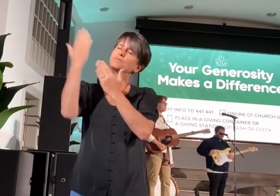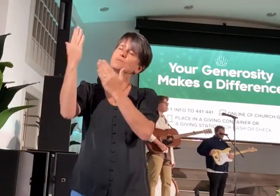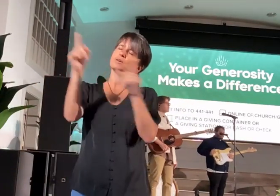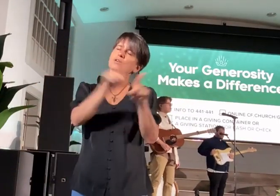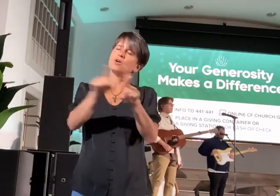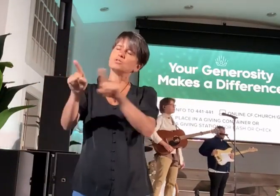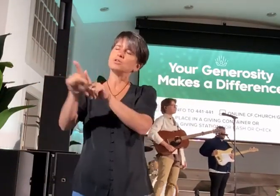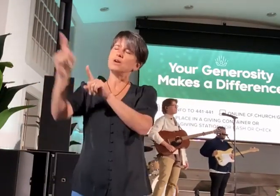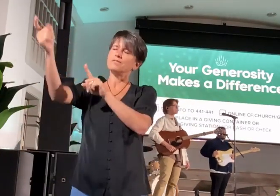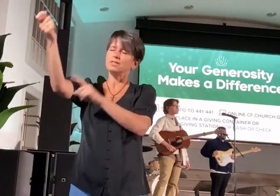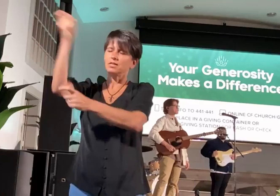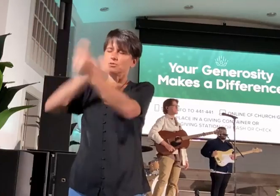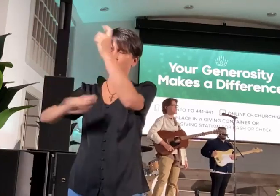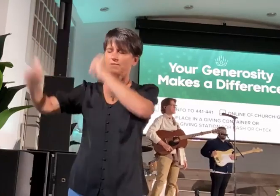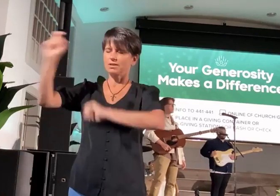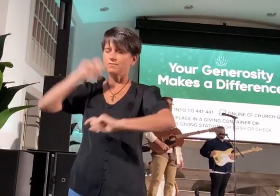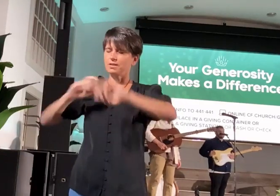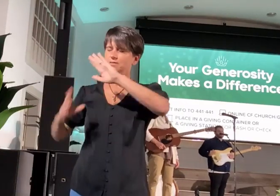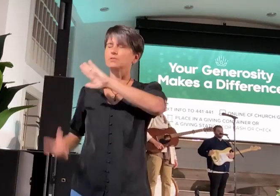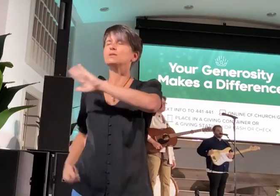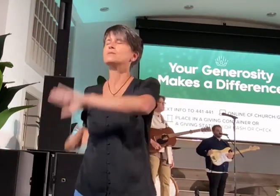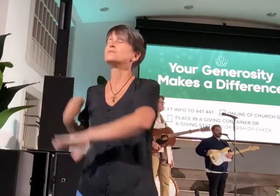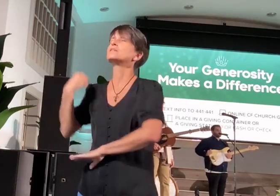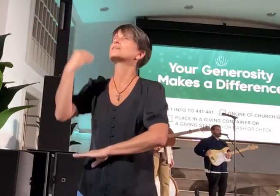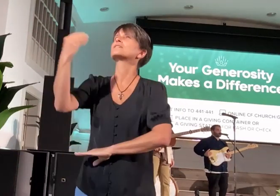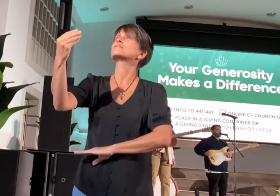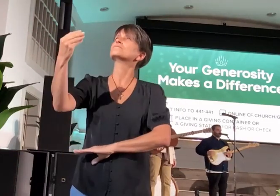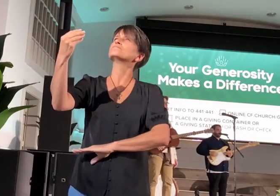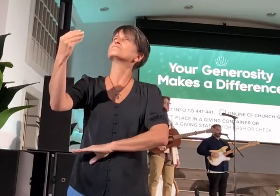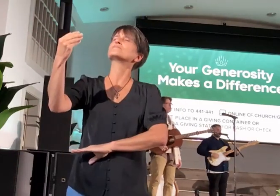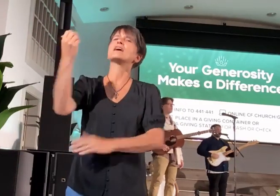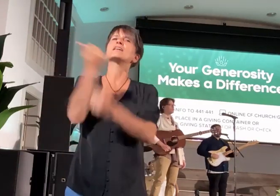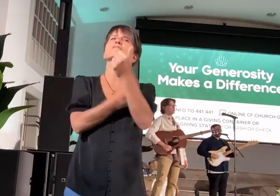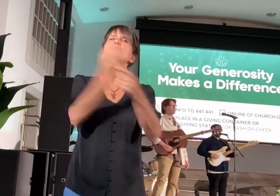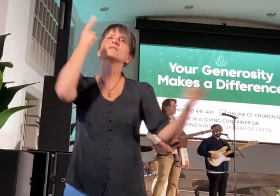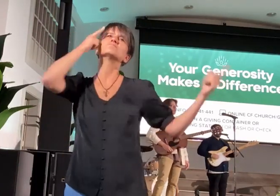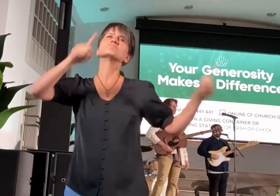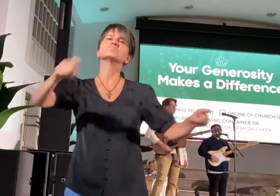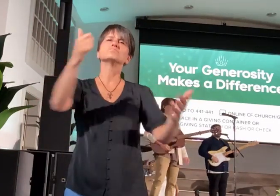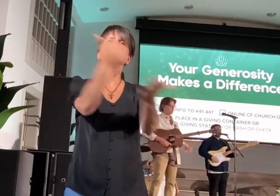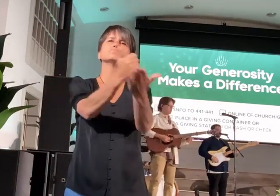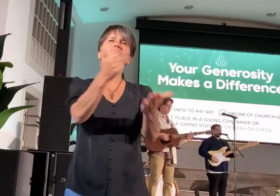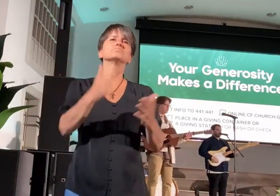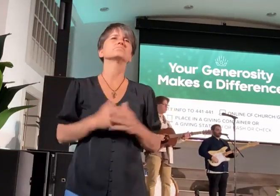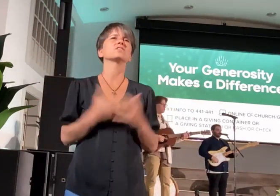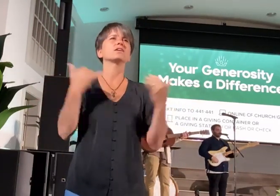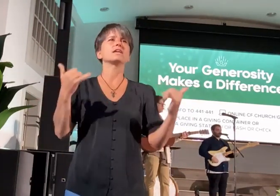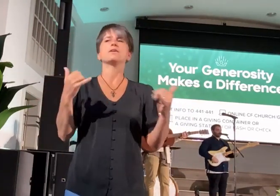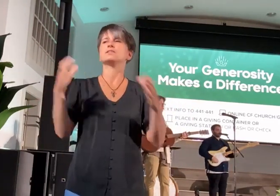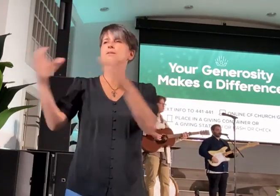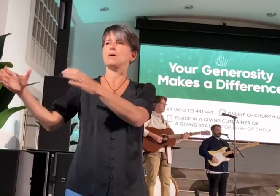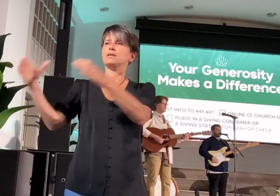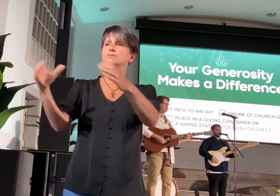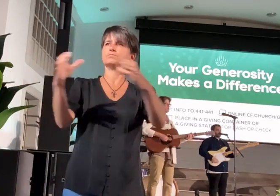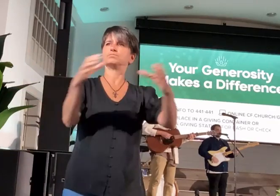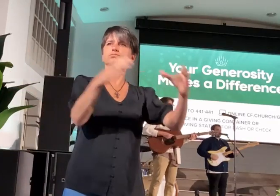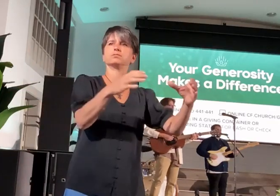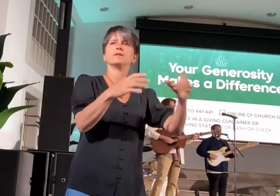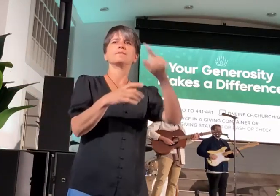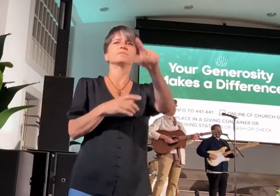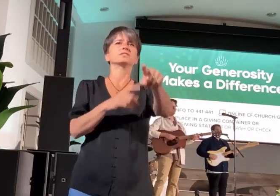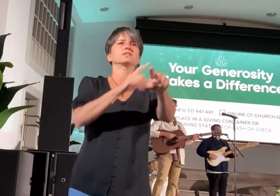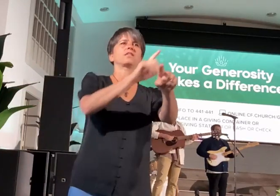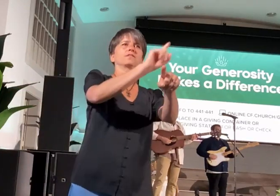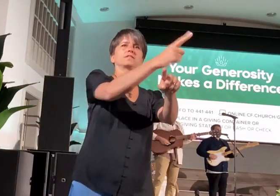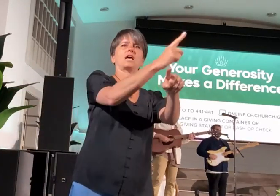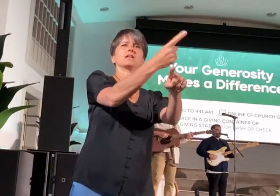out the provision and given for us as well. In Jesus' name, everybody said, amen. Hey, as we pass the buckets this morning, I want you to see a few stories